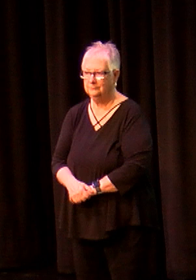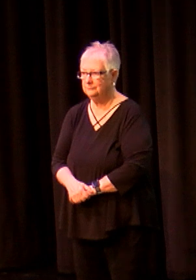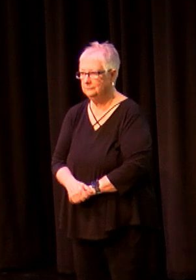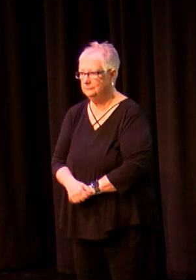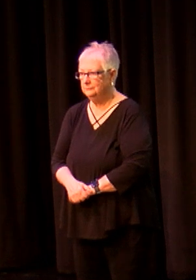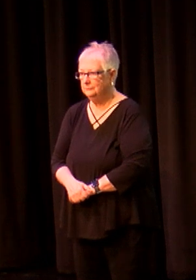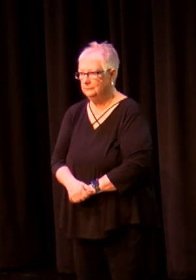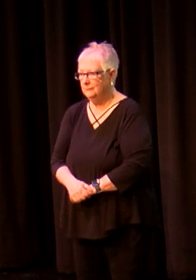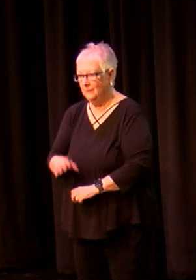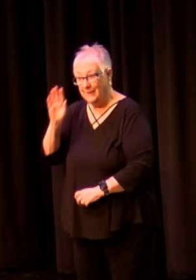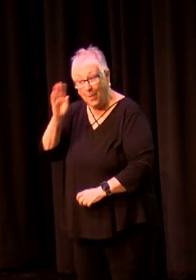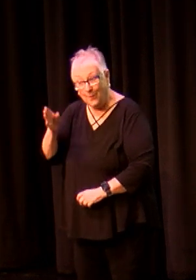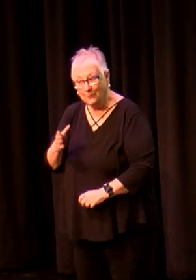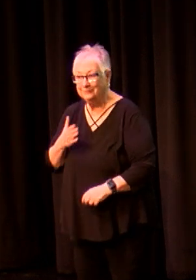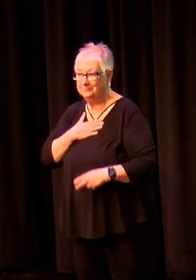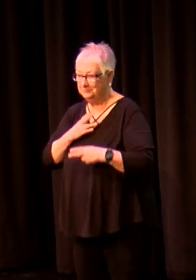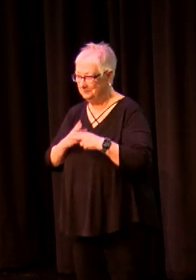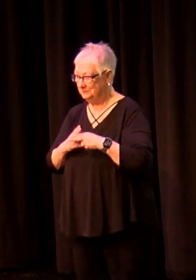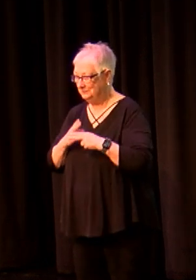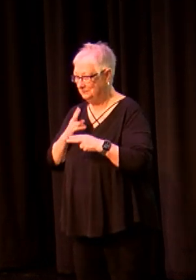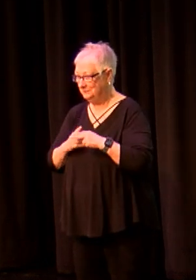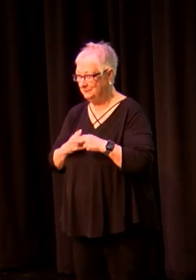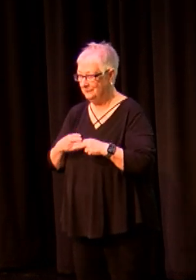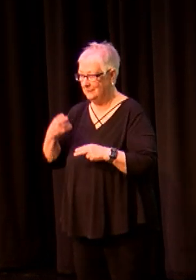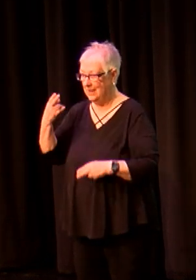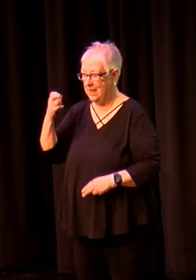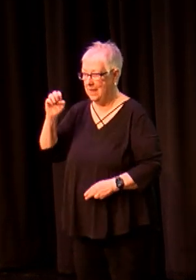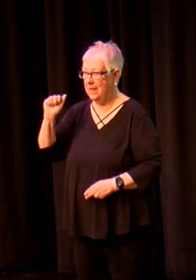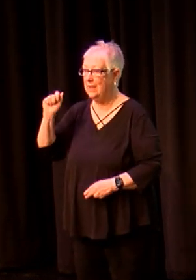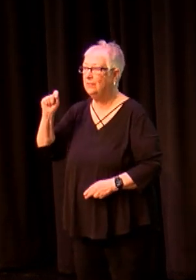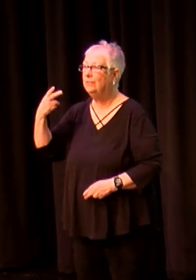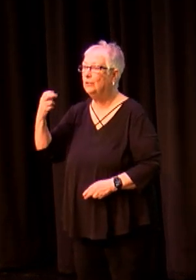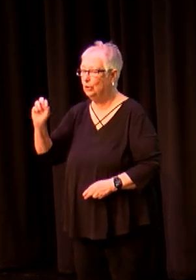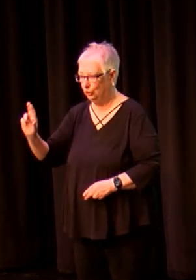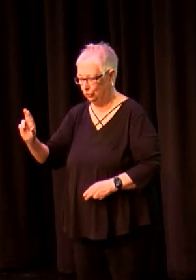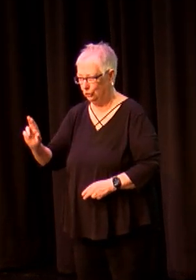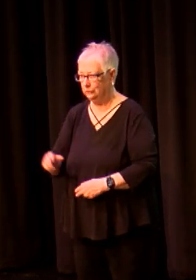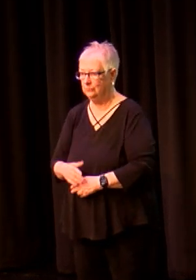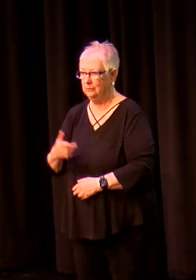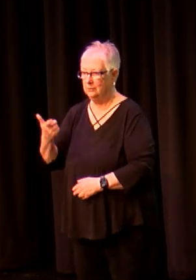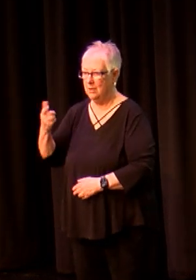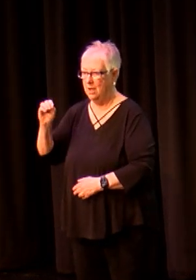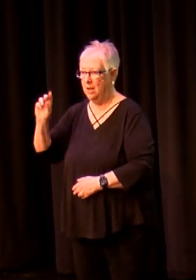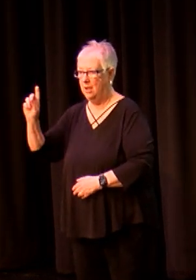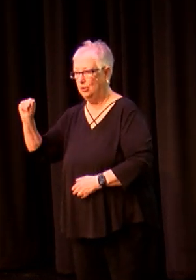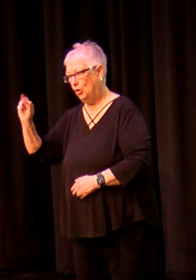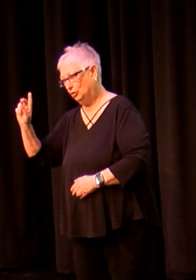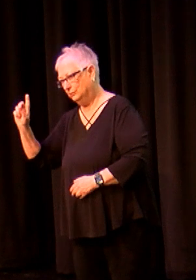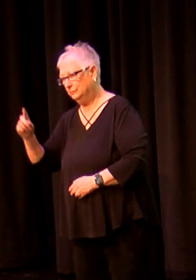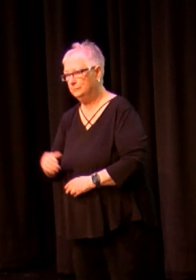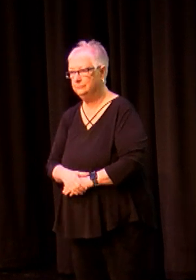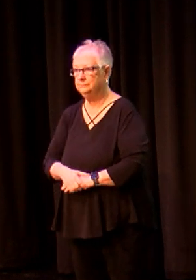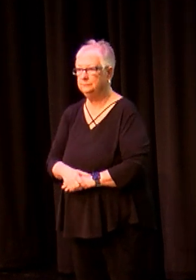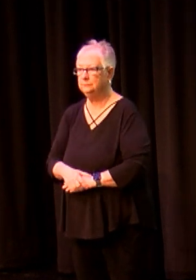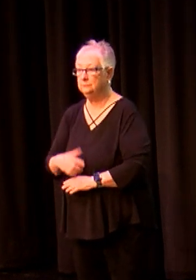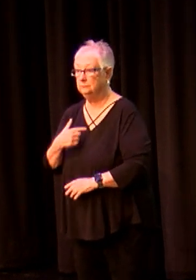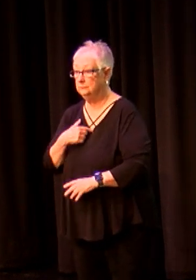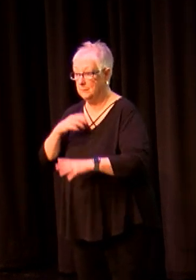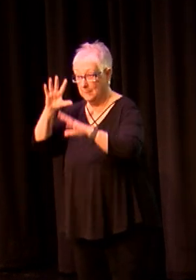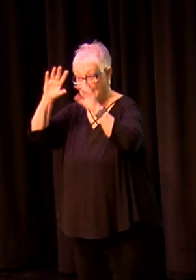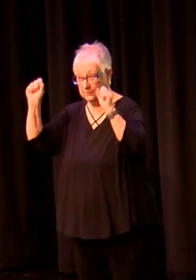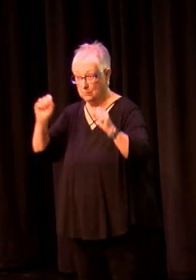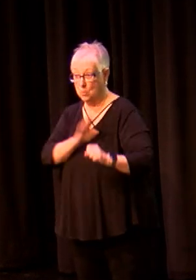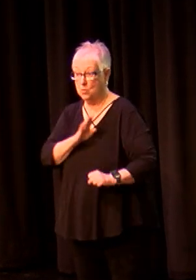Hello, my name is Heather Goddard, and I'm, excuse me, president of the board of a nonprofit called East